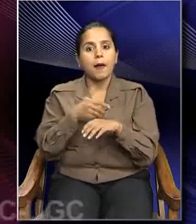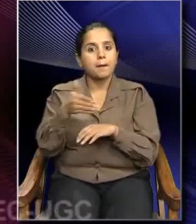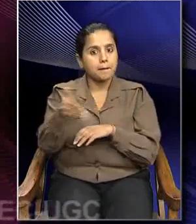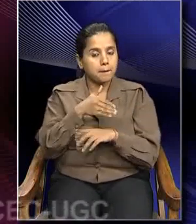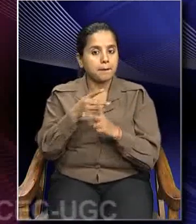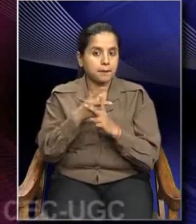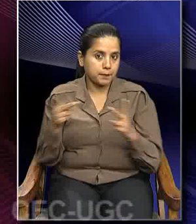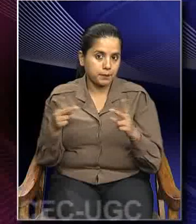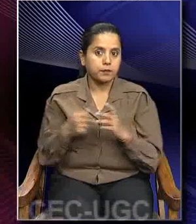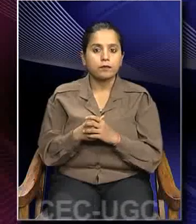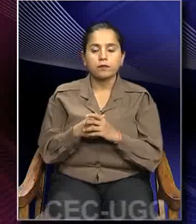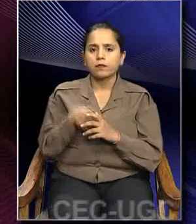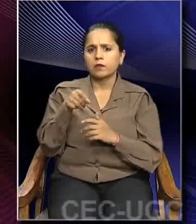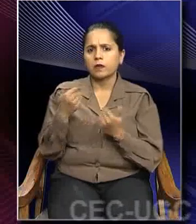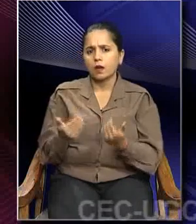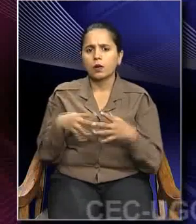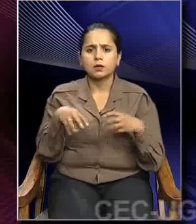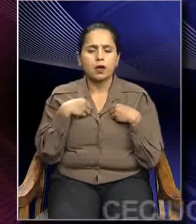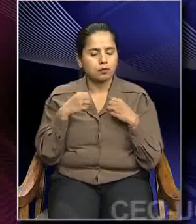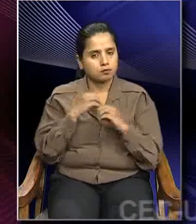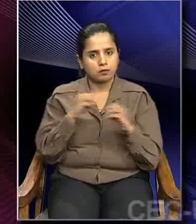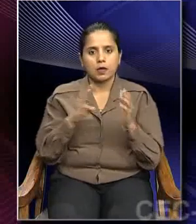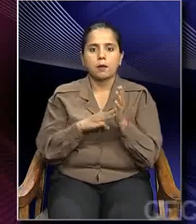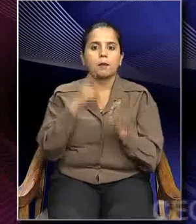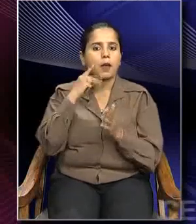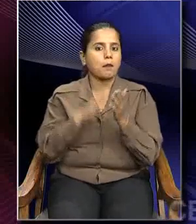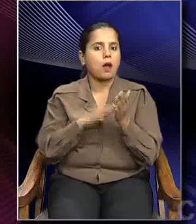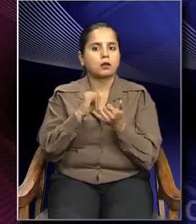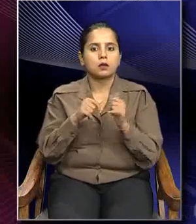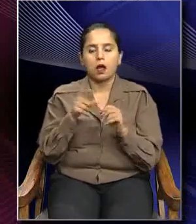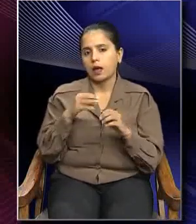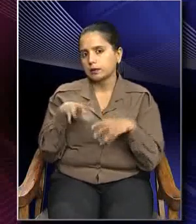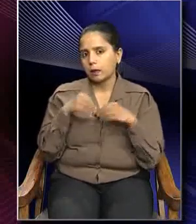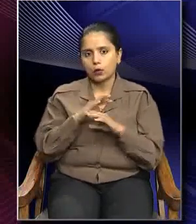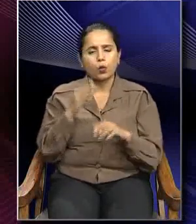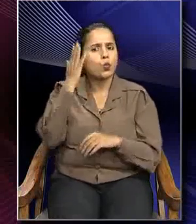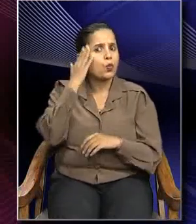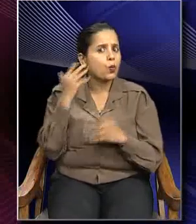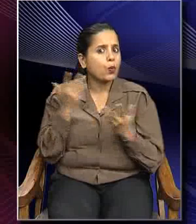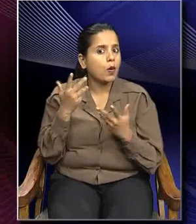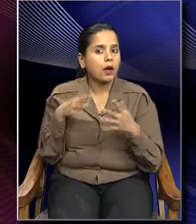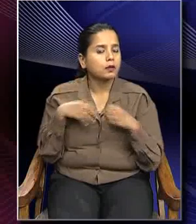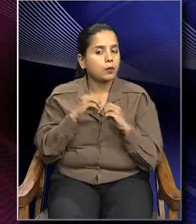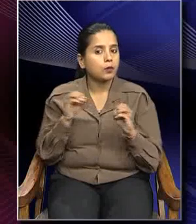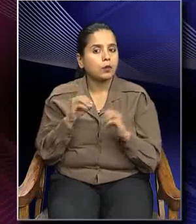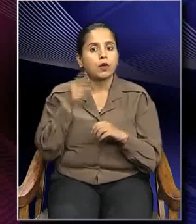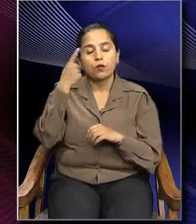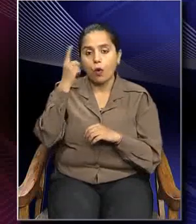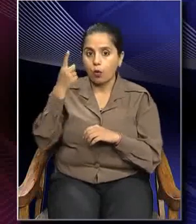sense, that is not accepted by the Mīmāṃsakas. Why so? Because for